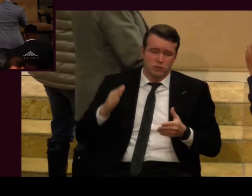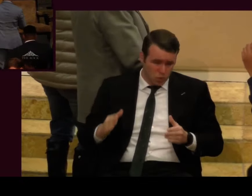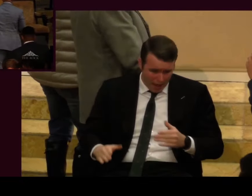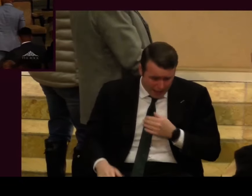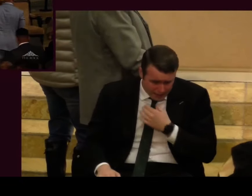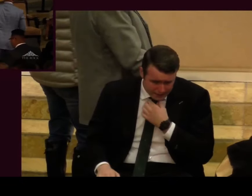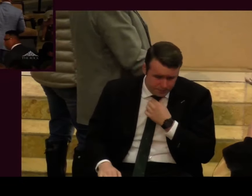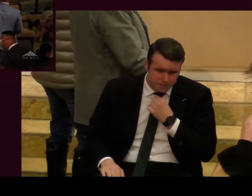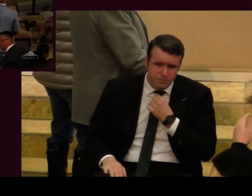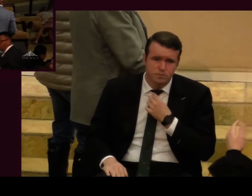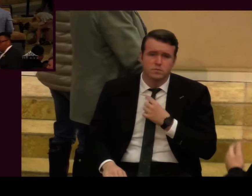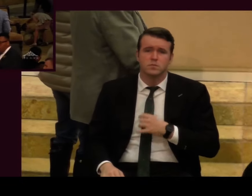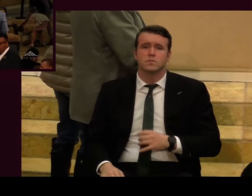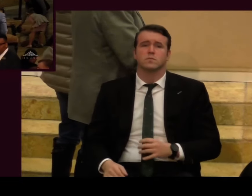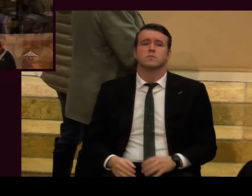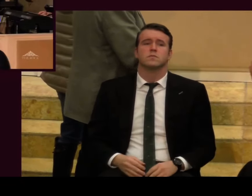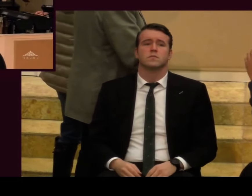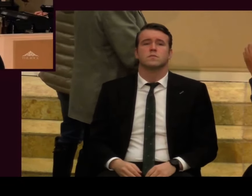his way.